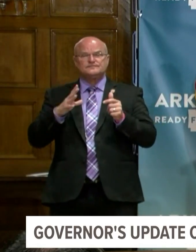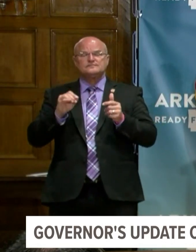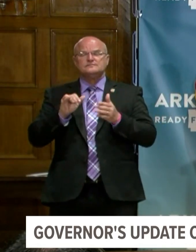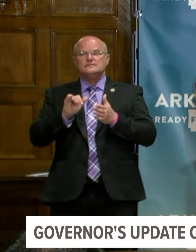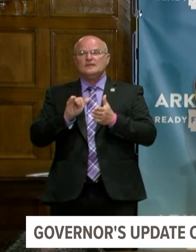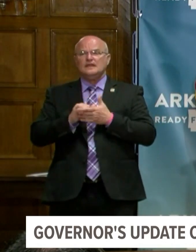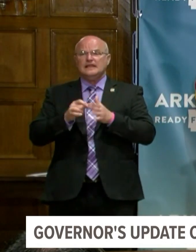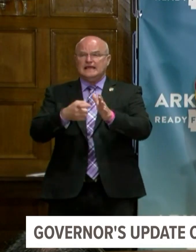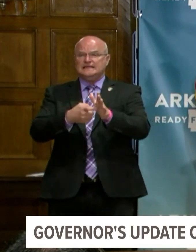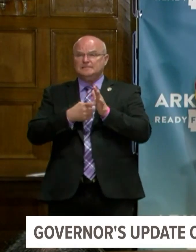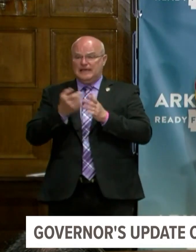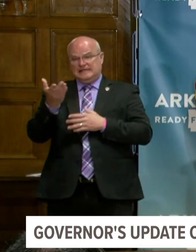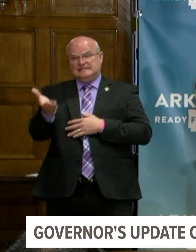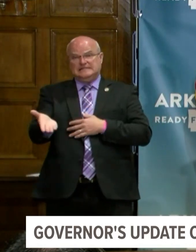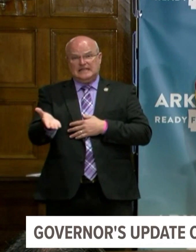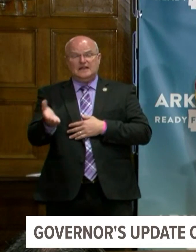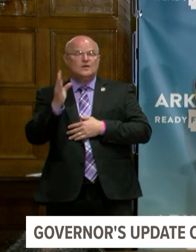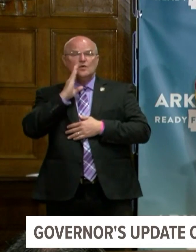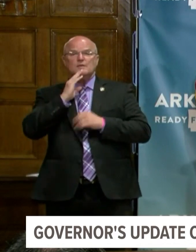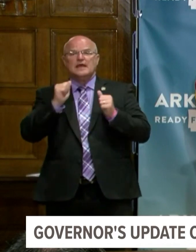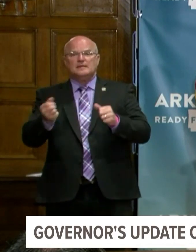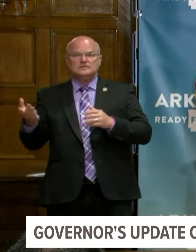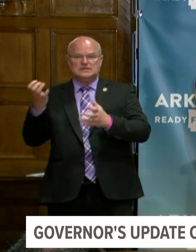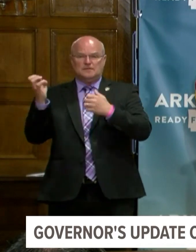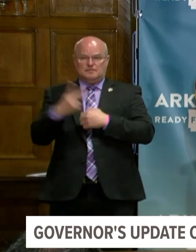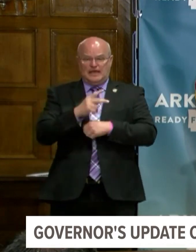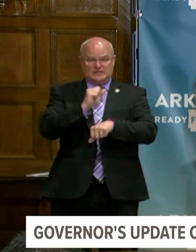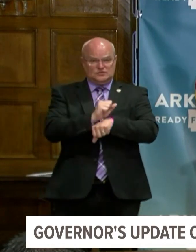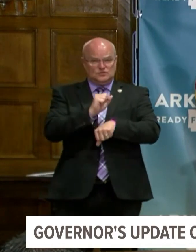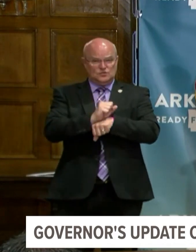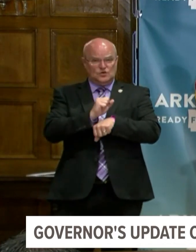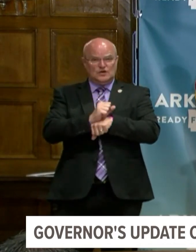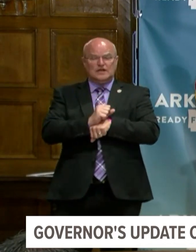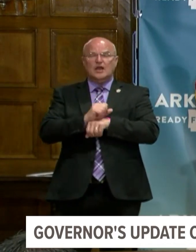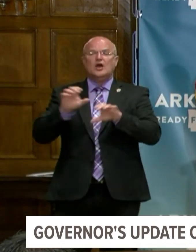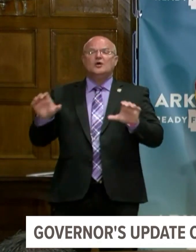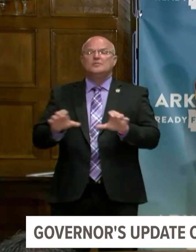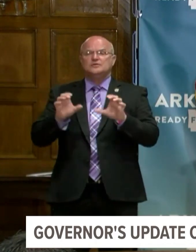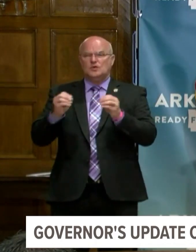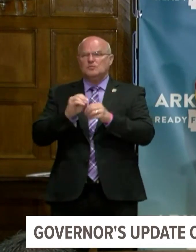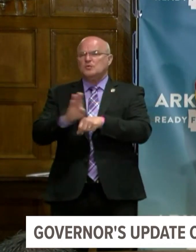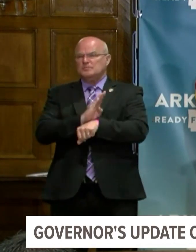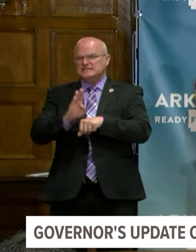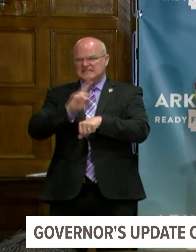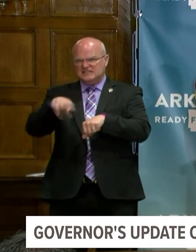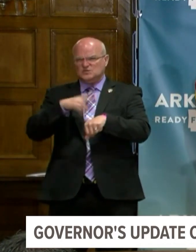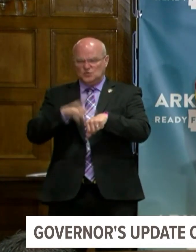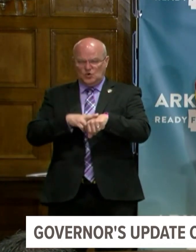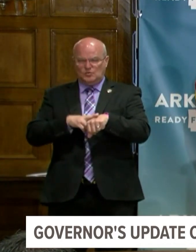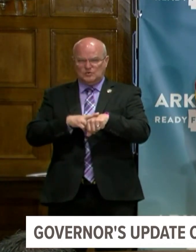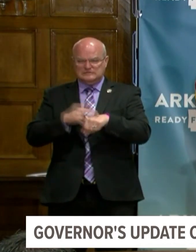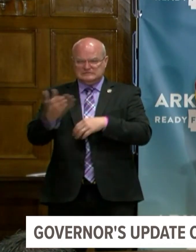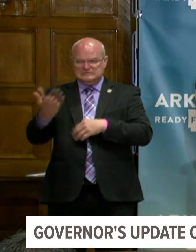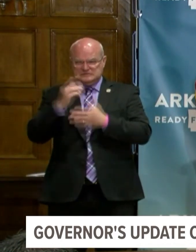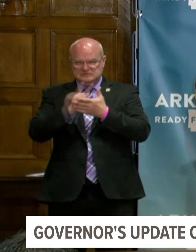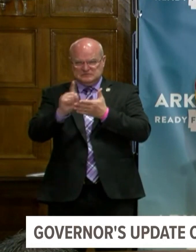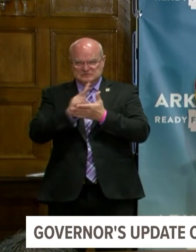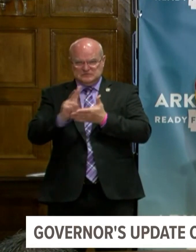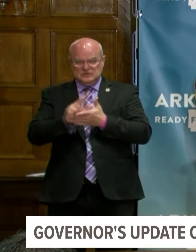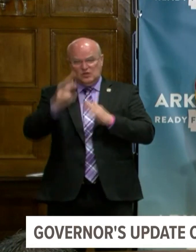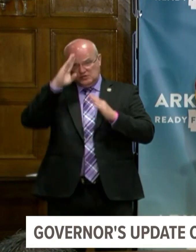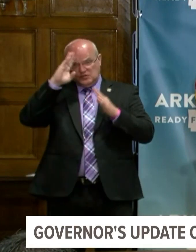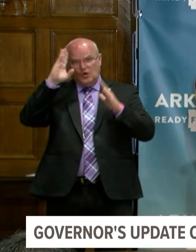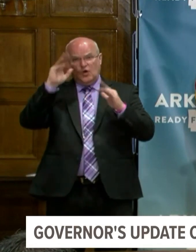and that the demand is there, that they will be able to return to work, and we'll be doing more business as usual in the coming weeks.